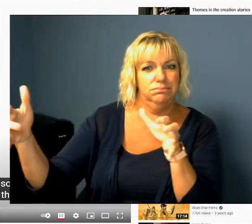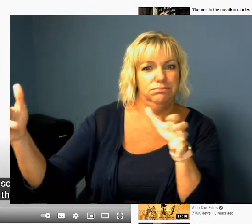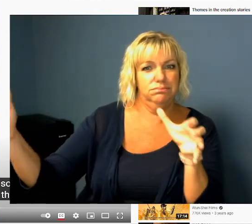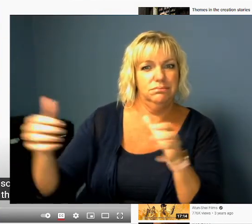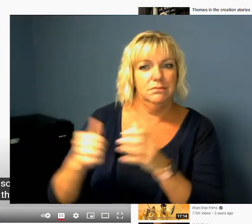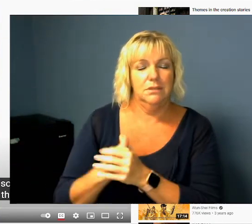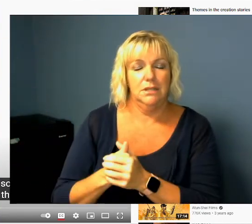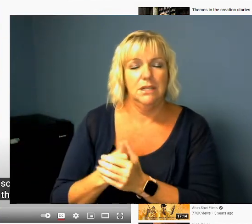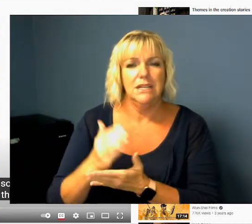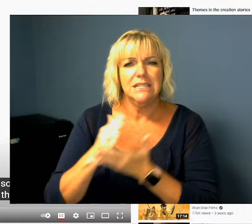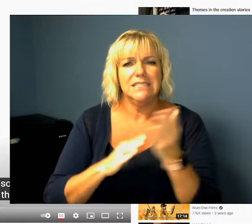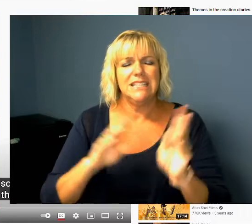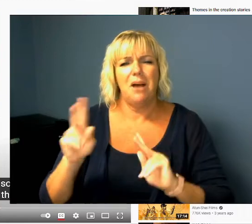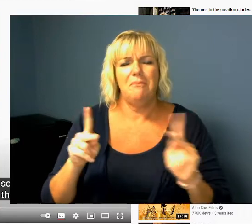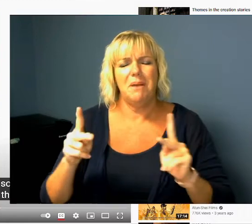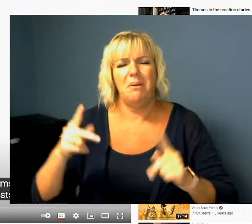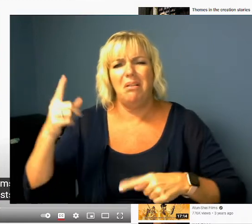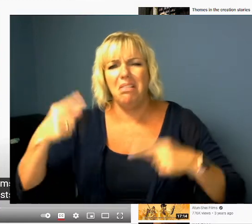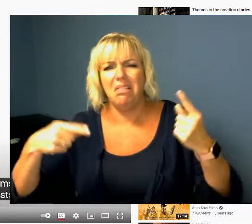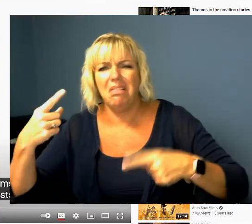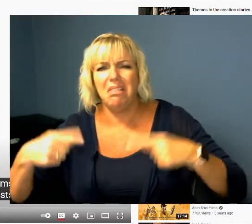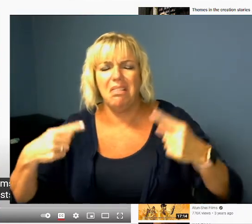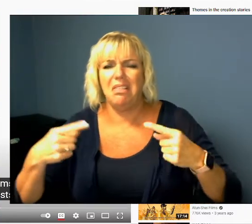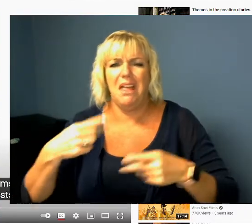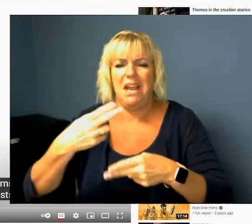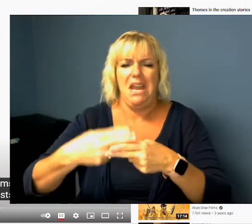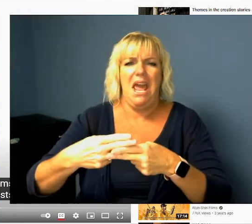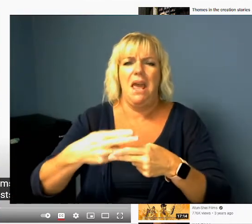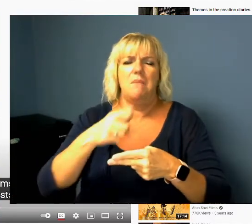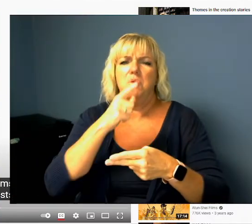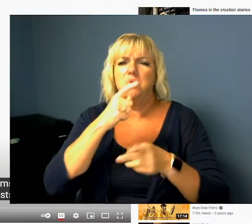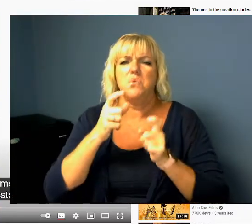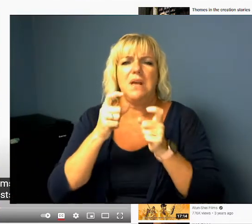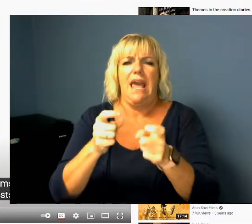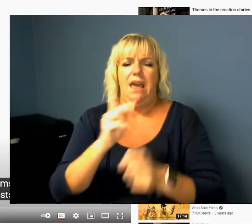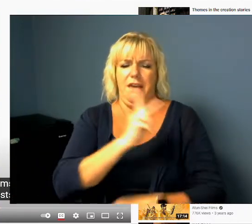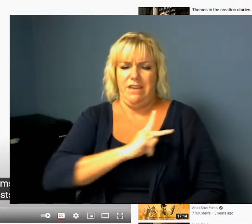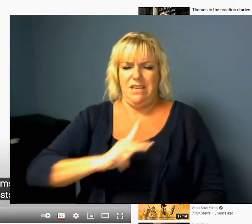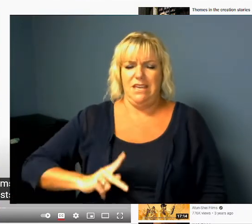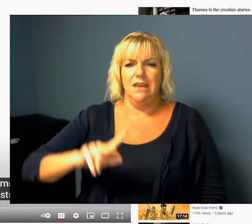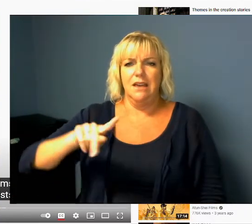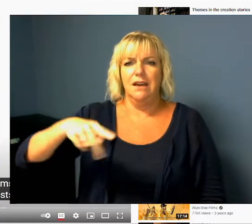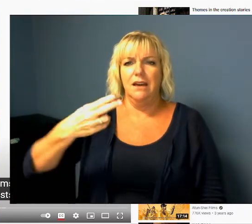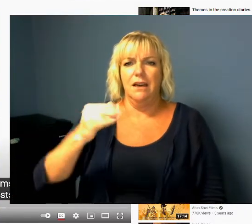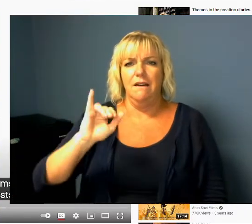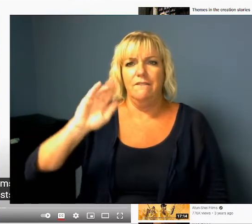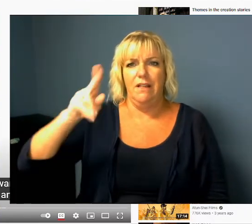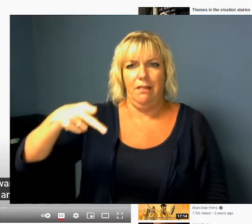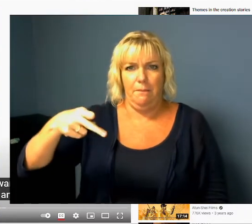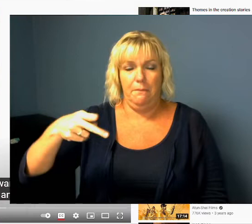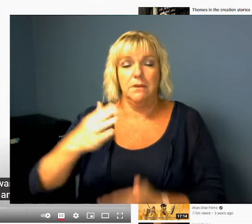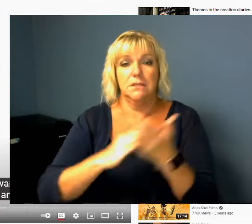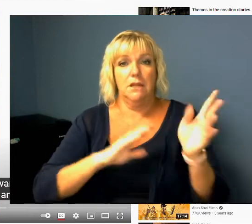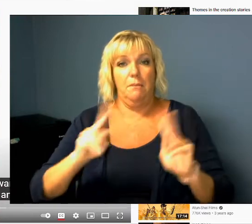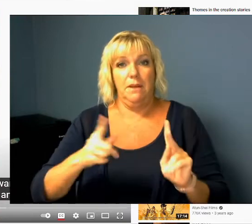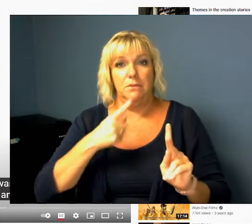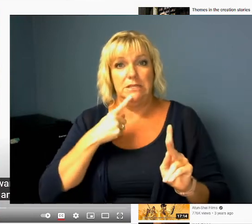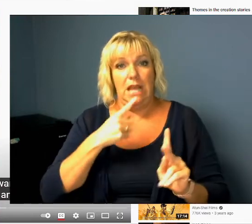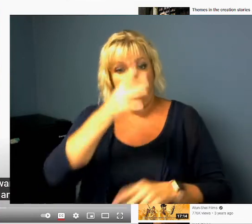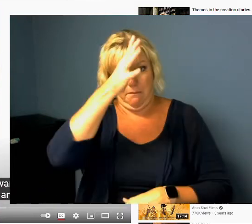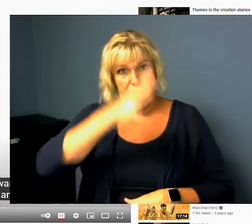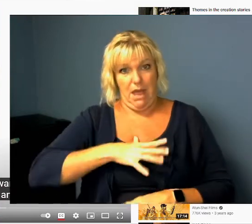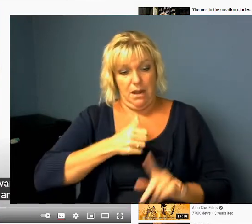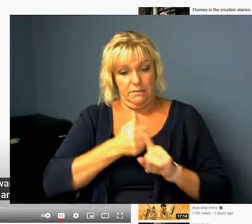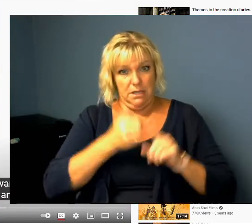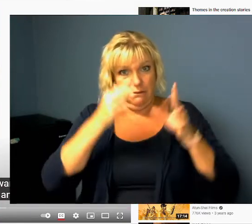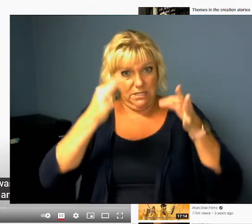some debate about this name. Some say that it's a name that Metacom gave to himself. Others say that the English colonists gave it to him.